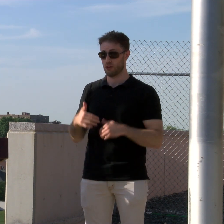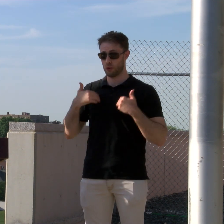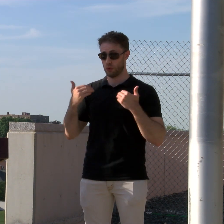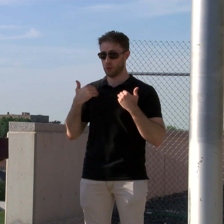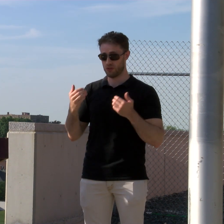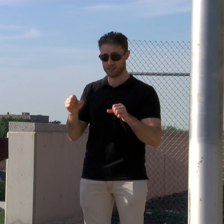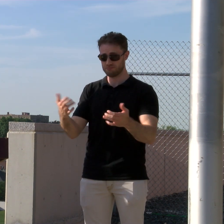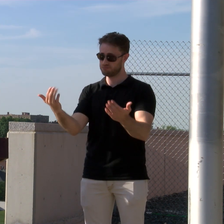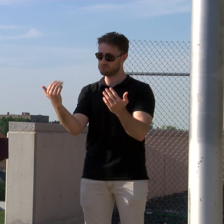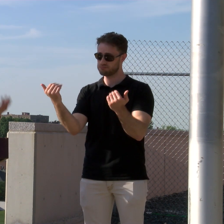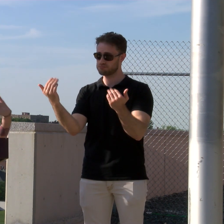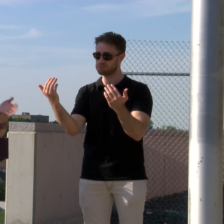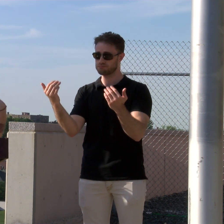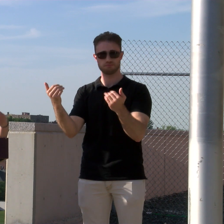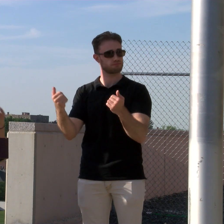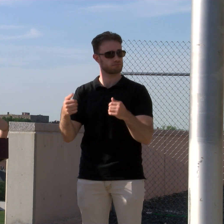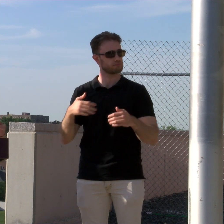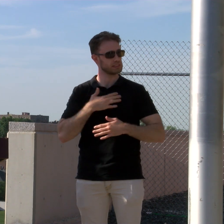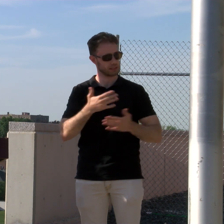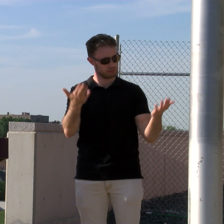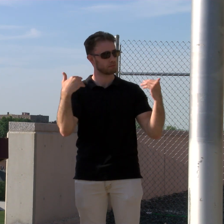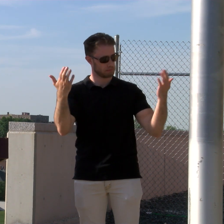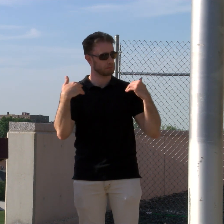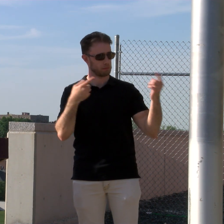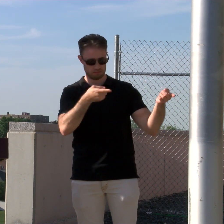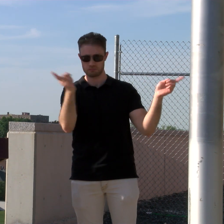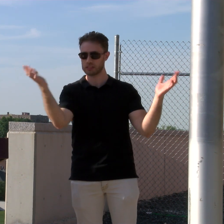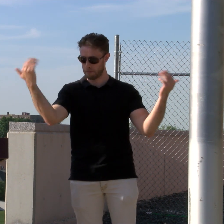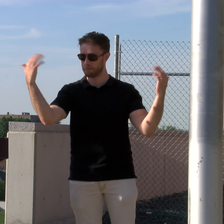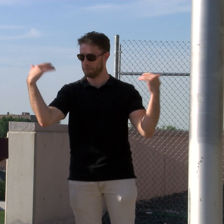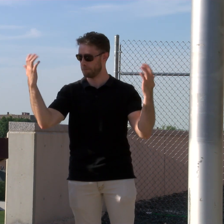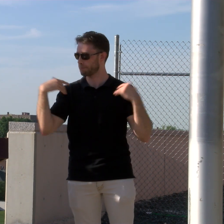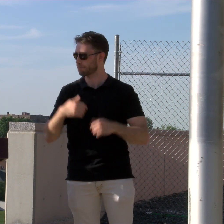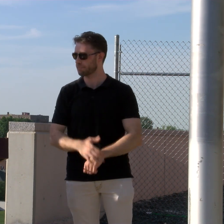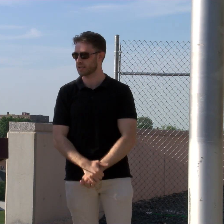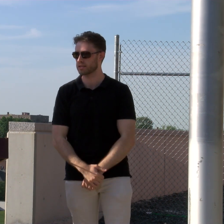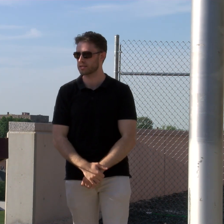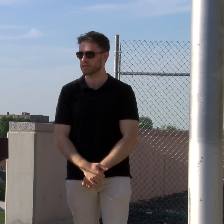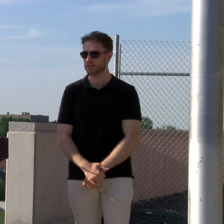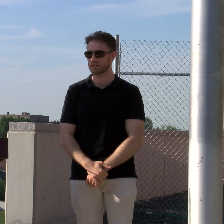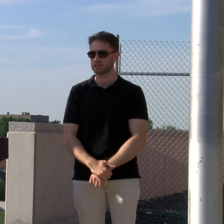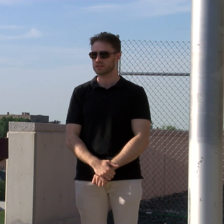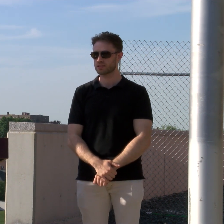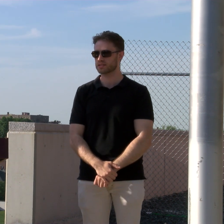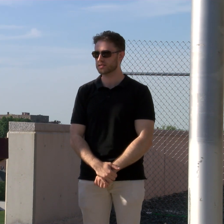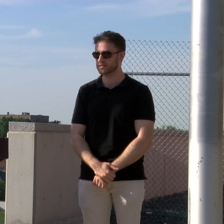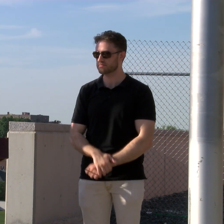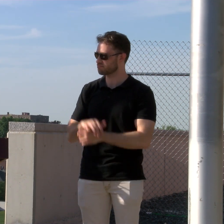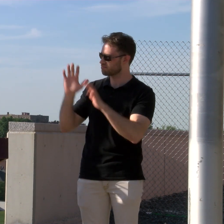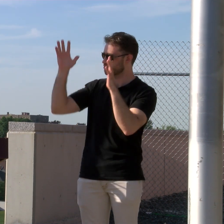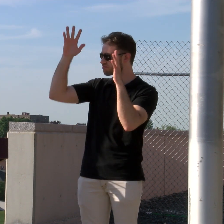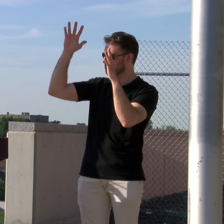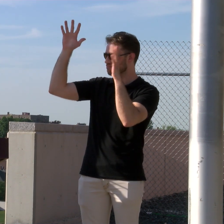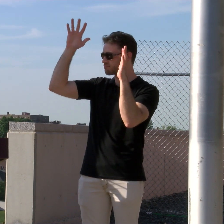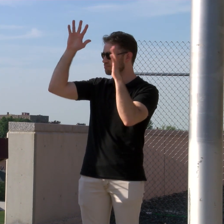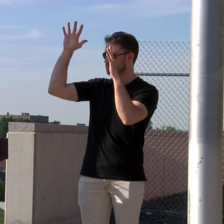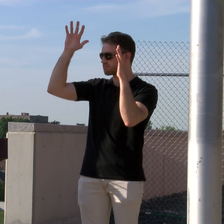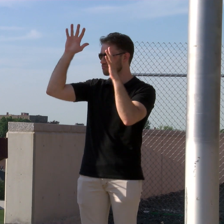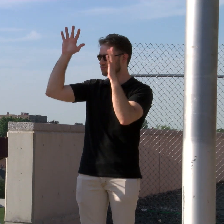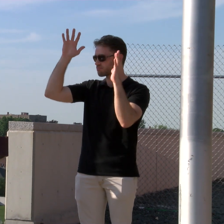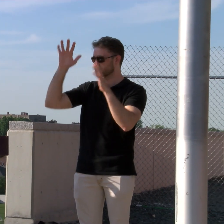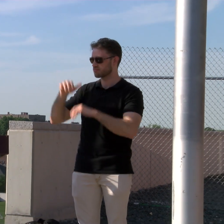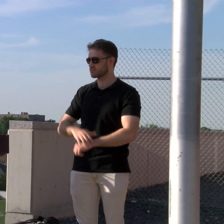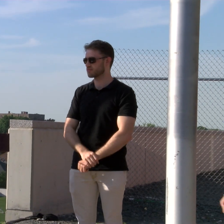would like to come up here, please do. Yeah, come on up. We would love to have you come on up here and help raise this